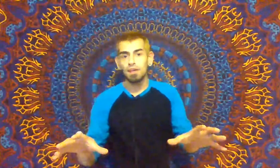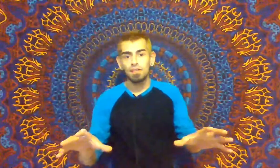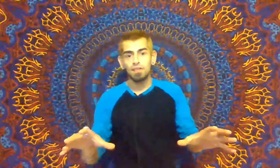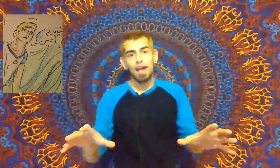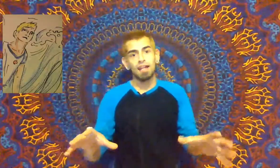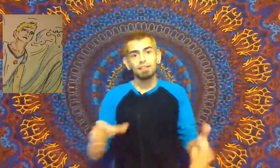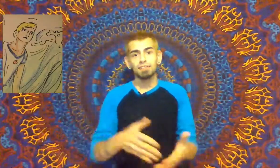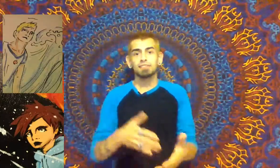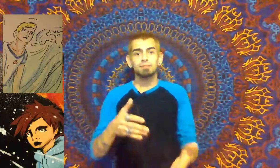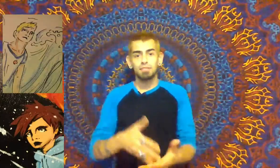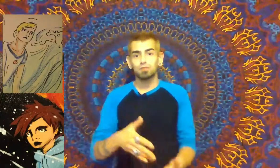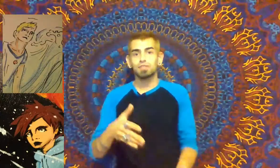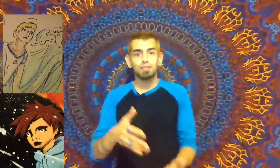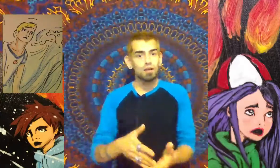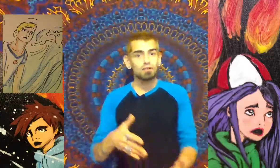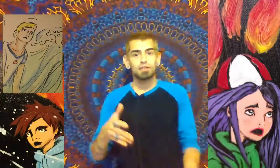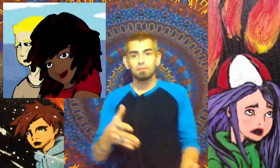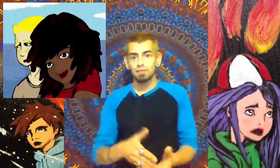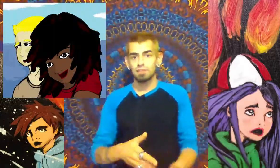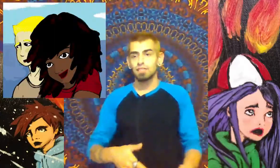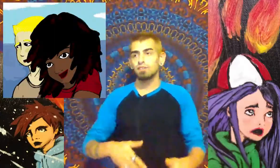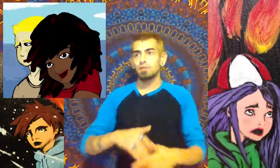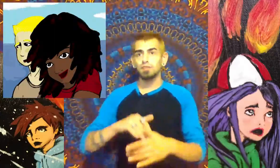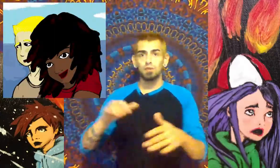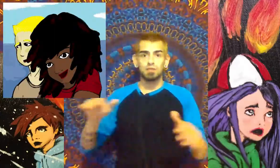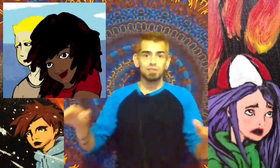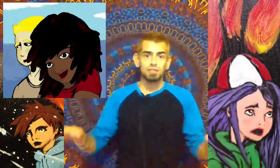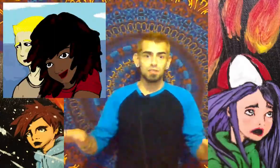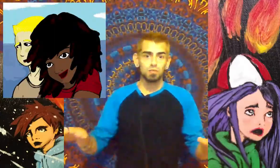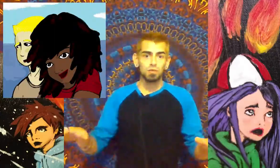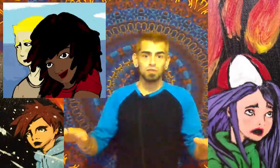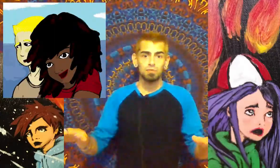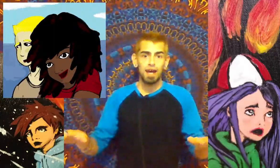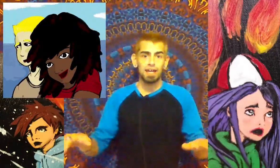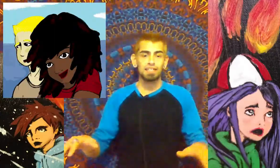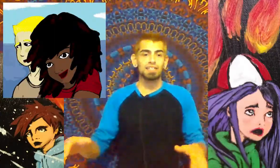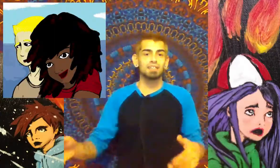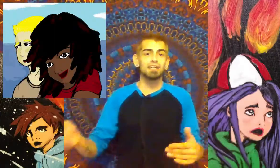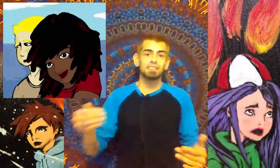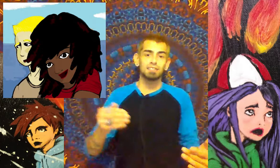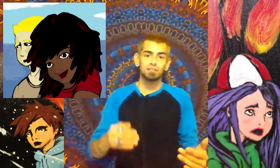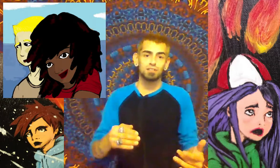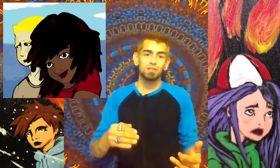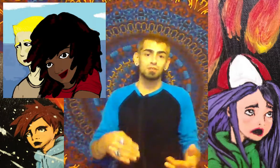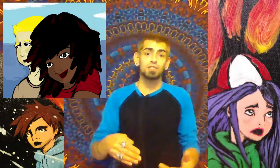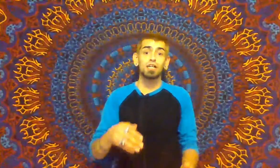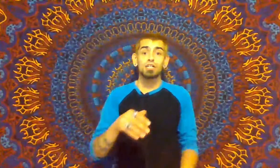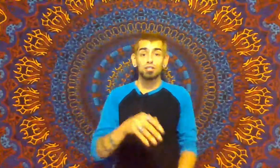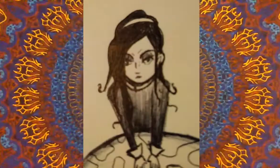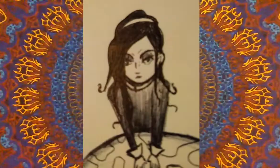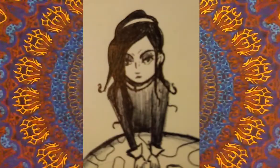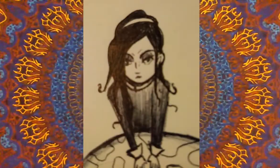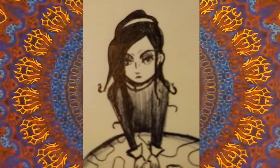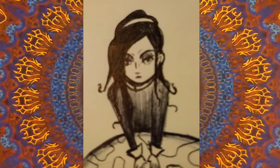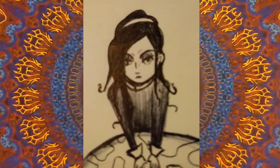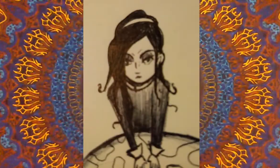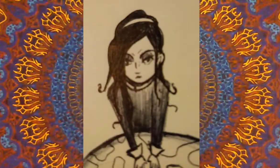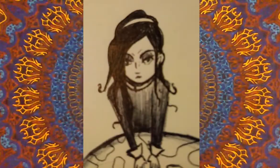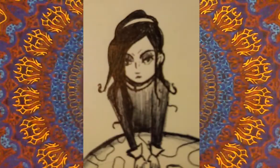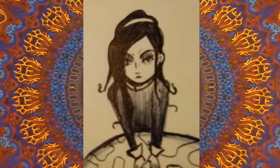that Alex, Dimitri, Laura, and Melissa have been going to the other world and back, collecting their stones, Shannon was the original chosen of